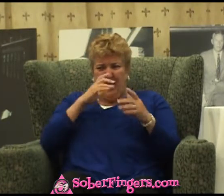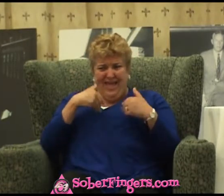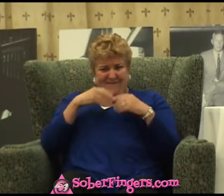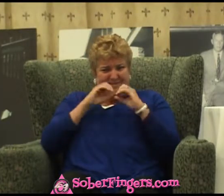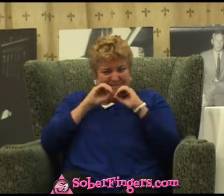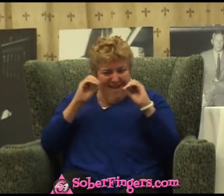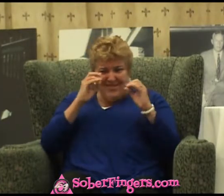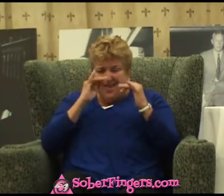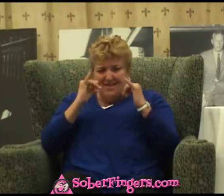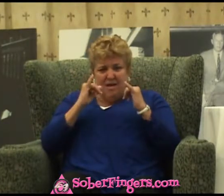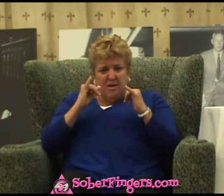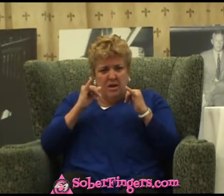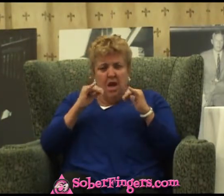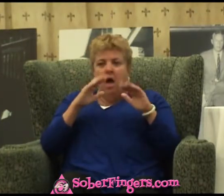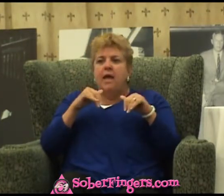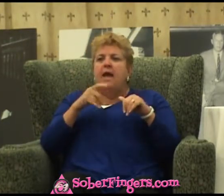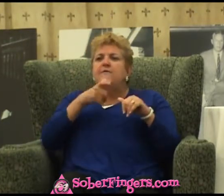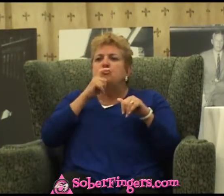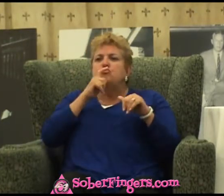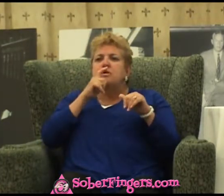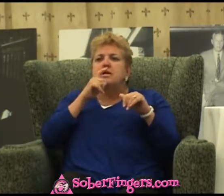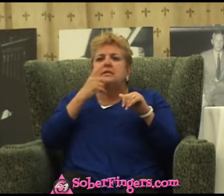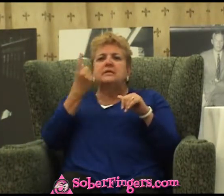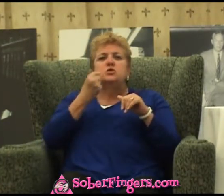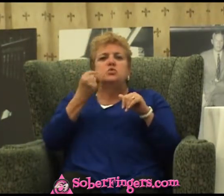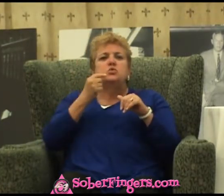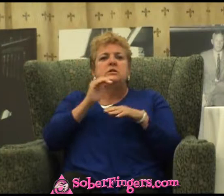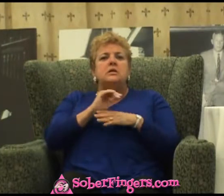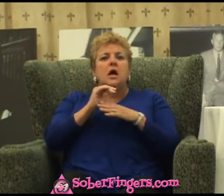drink since Tuesday night, they burst into applause.